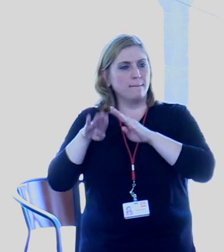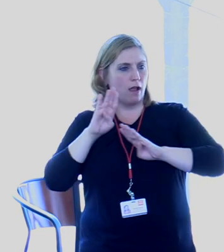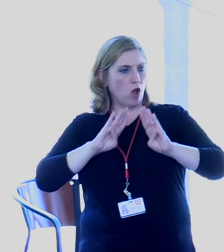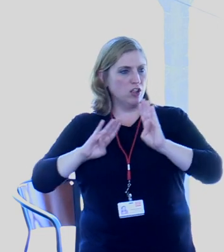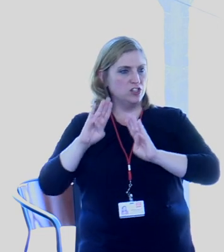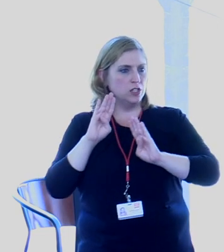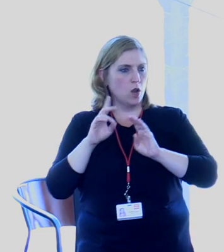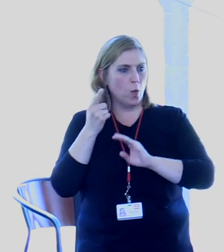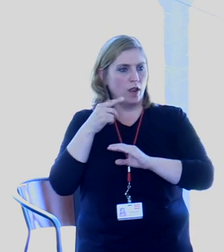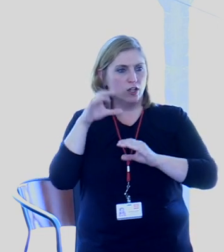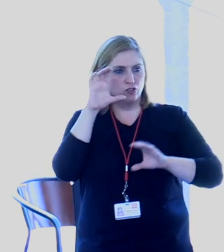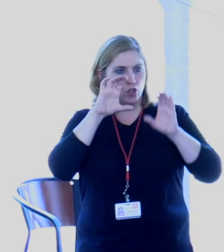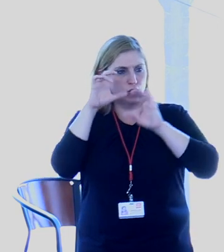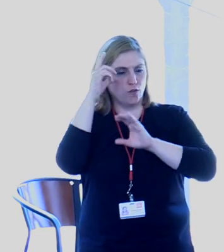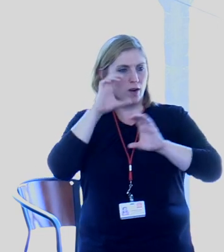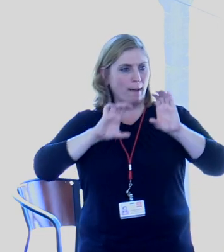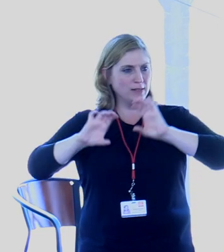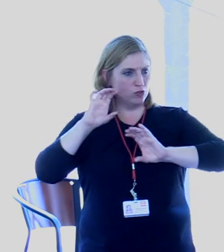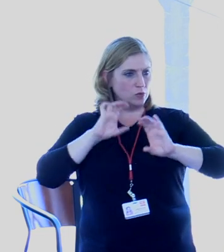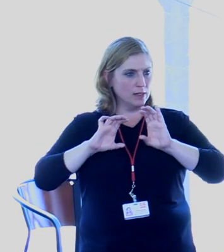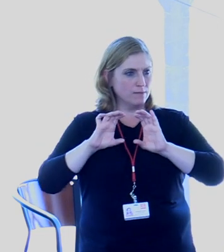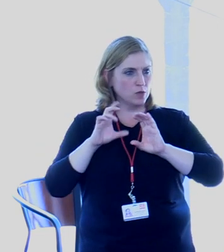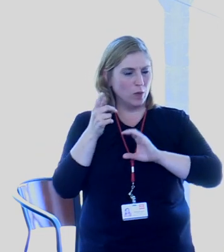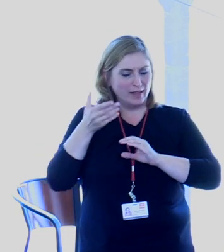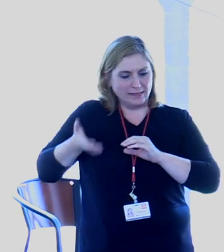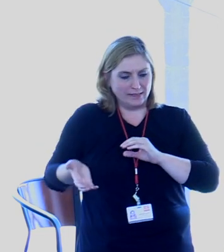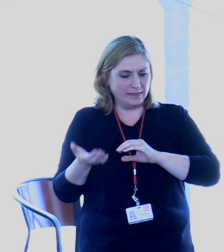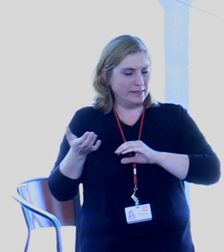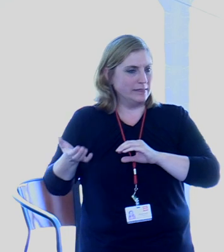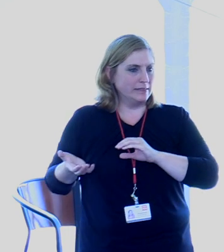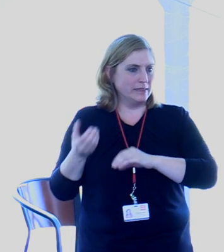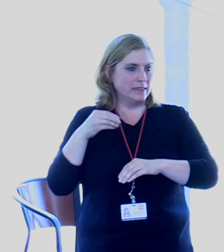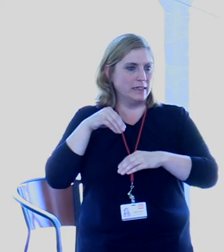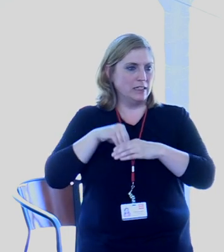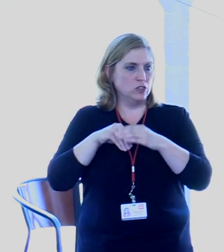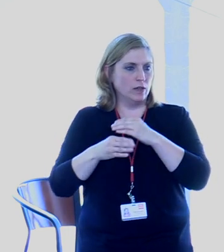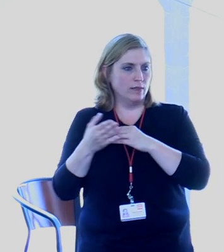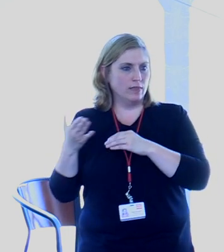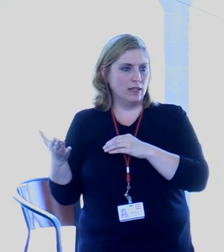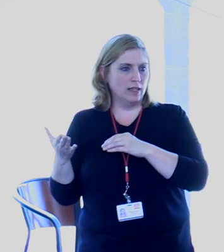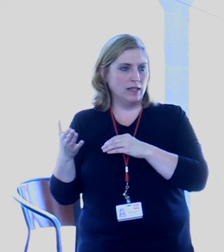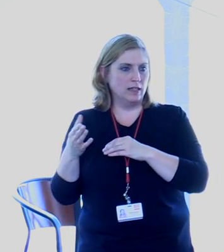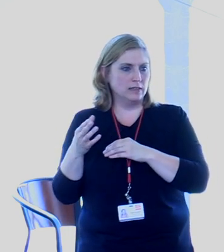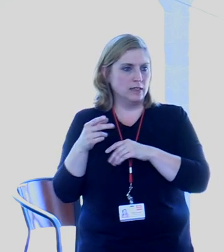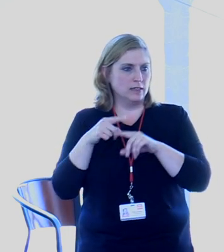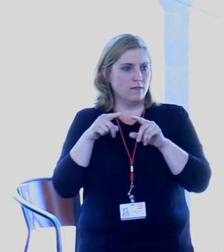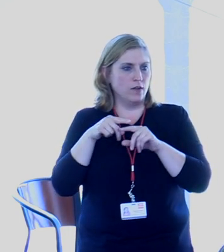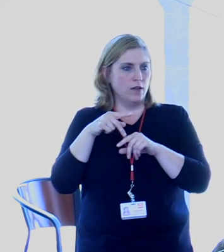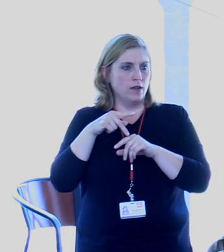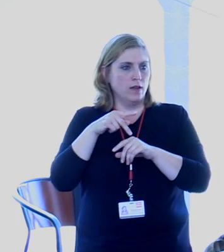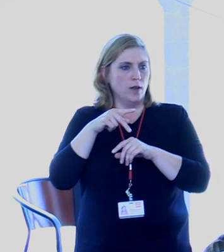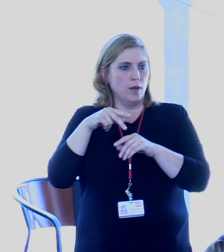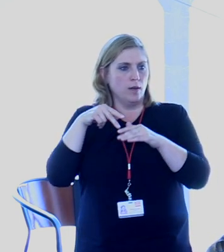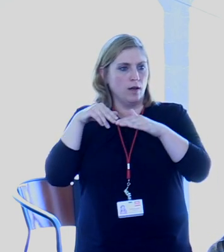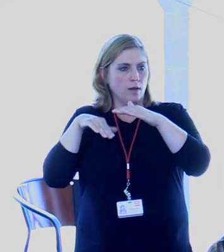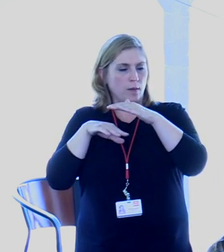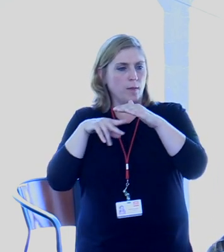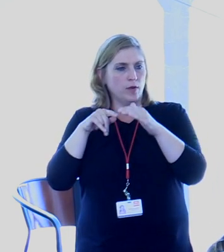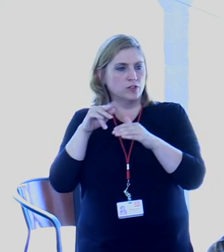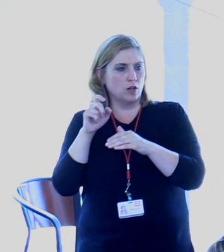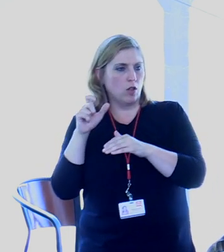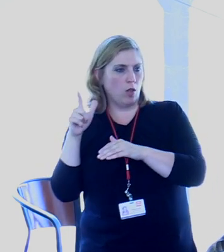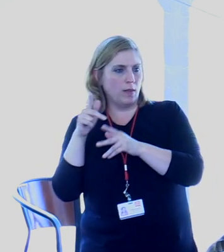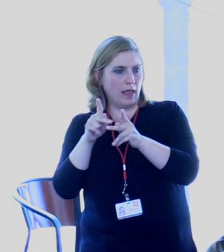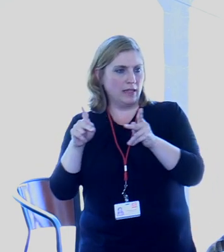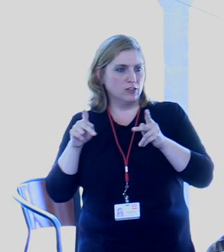biology. We can search in chemistry, okay? We can dig into these sub-personal places trying to find wisdom,